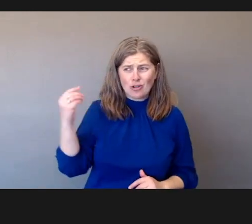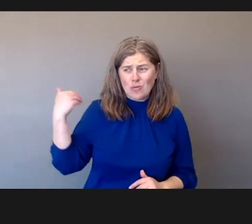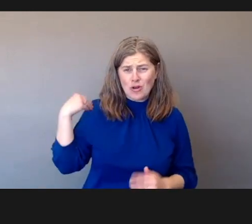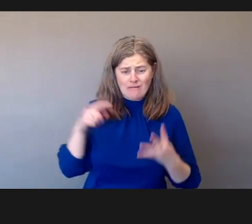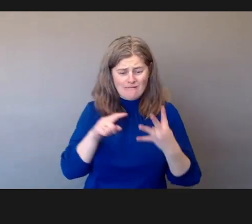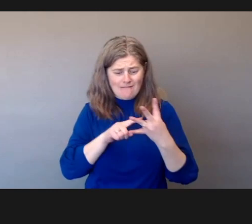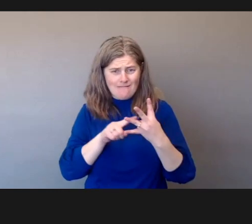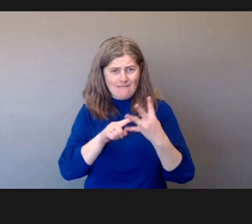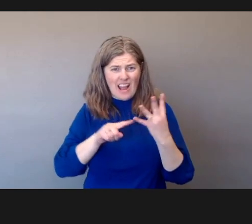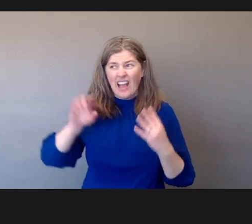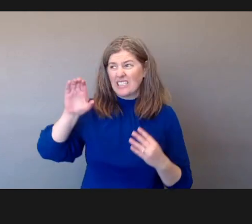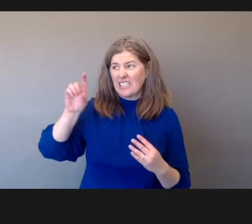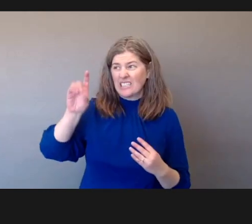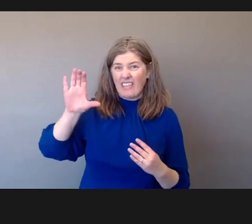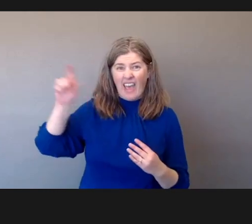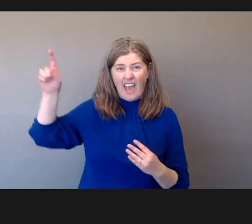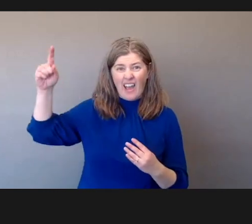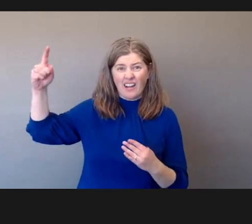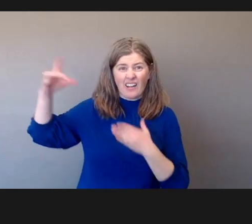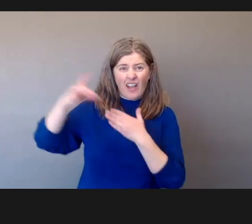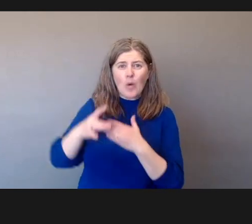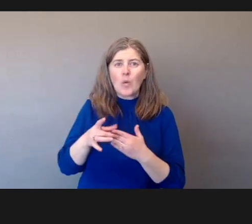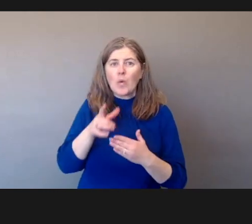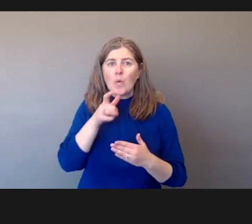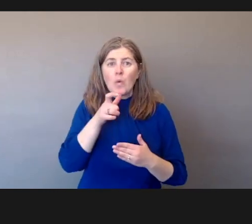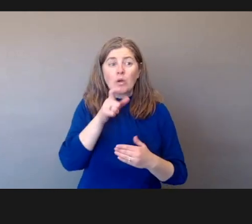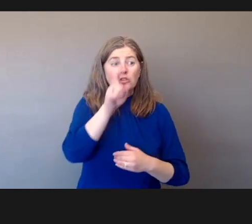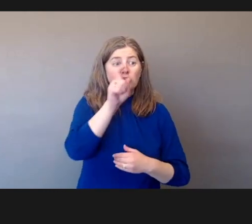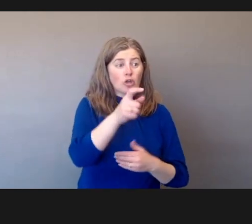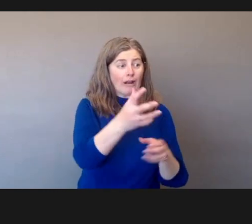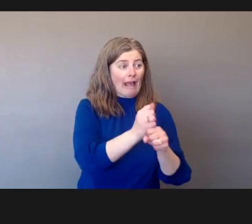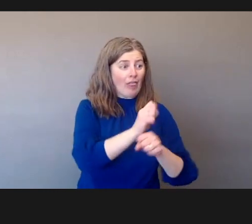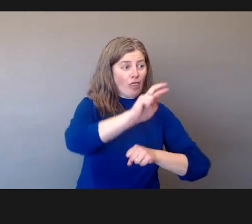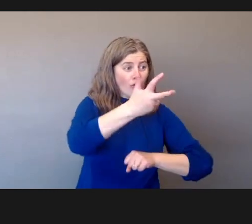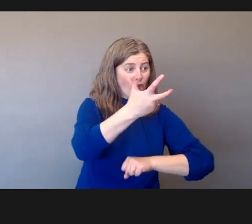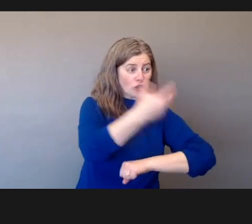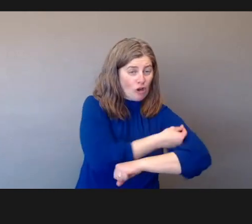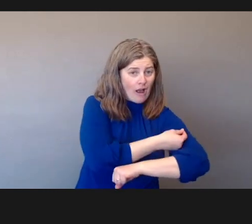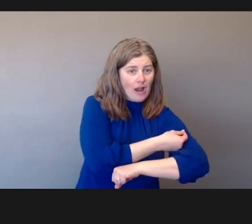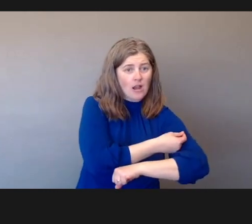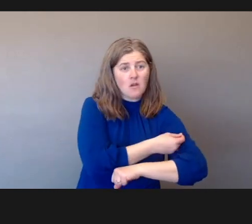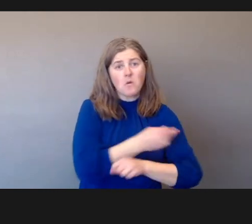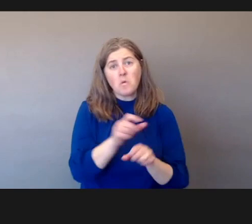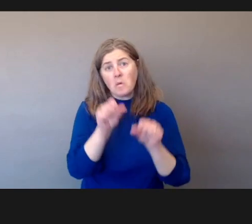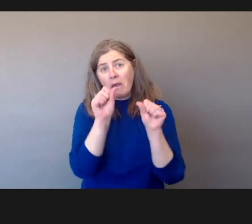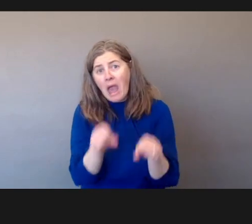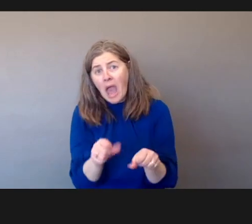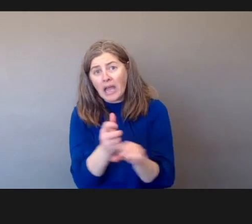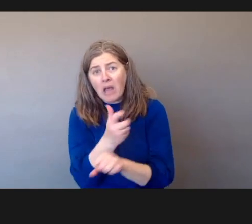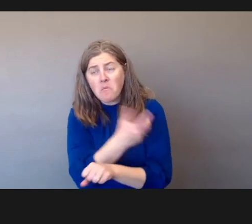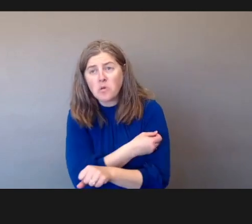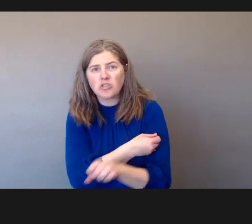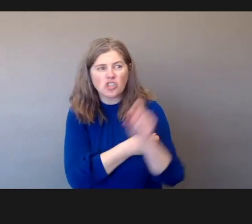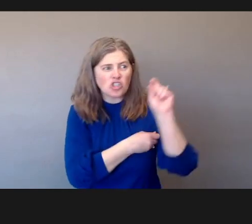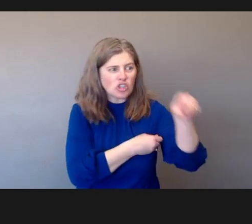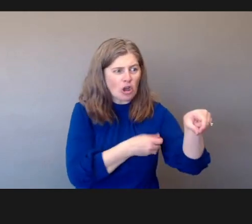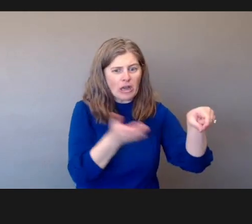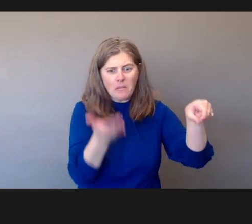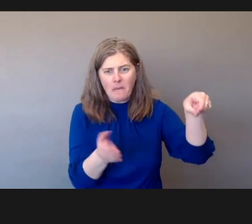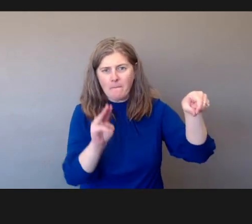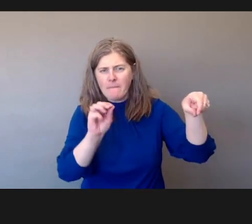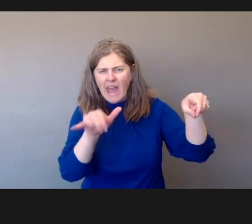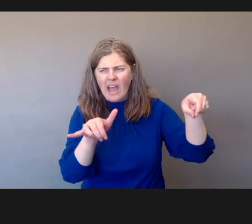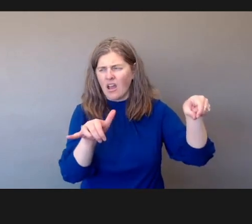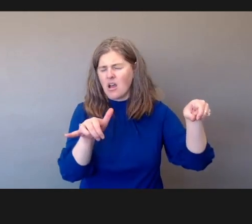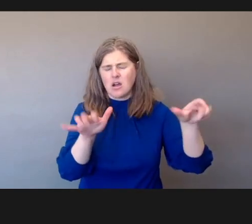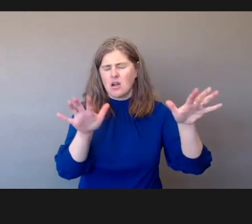had guidelines for people who should get the booster and people who may get the booster. And that drove us nuts, and we couldn't stand it.